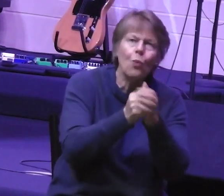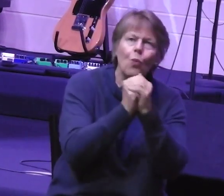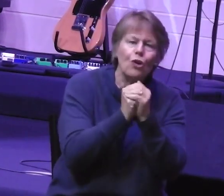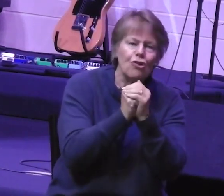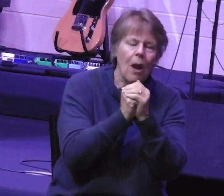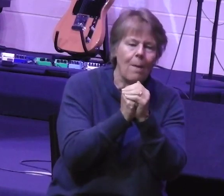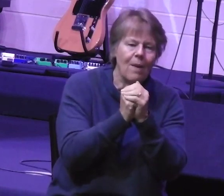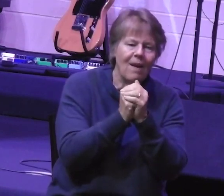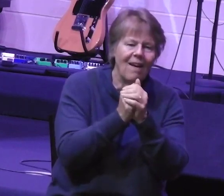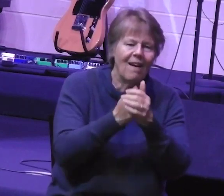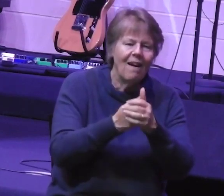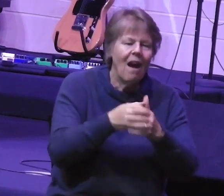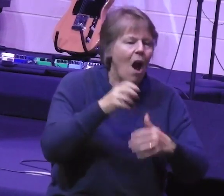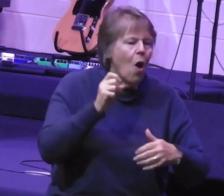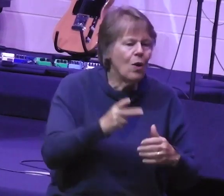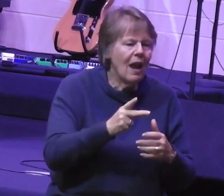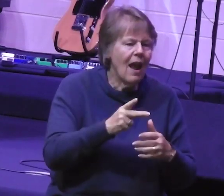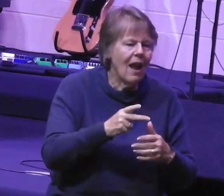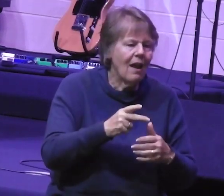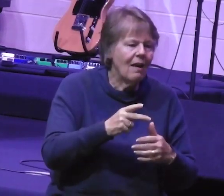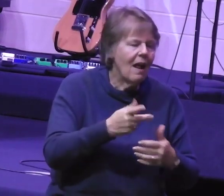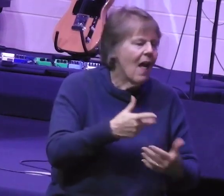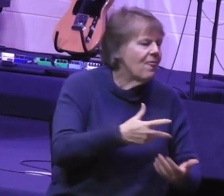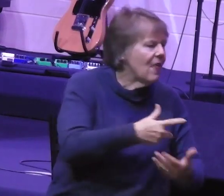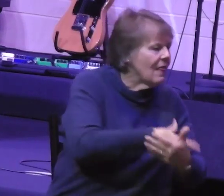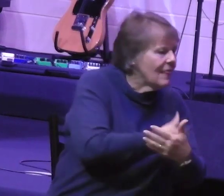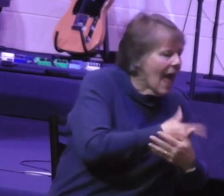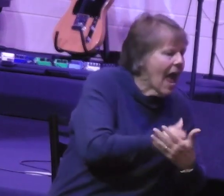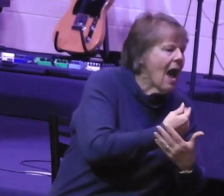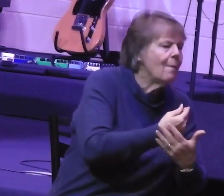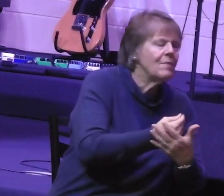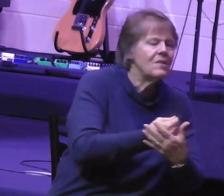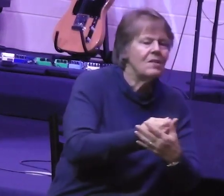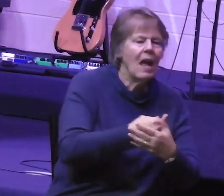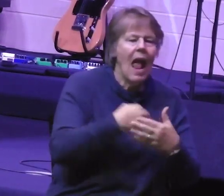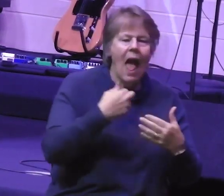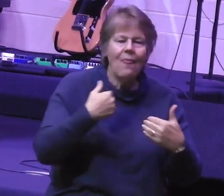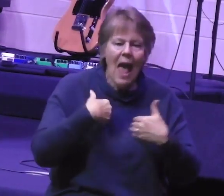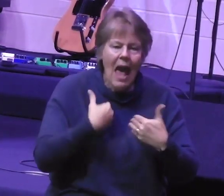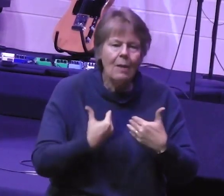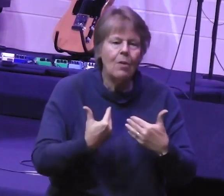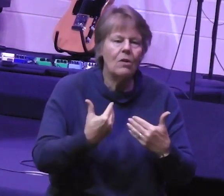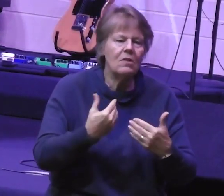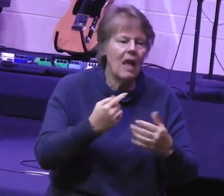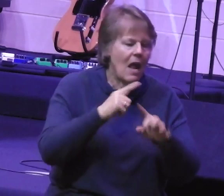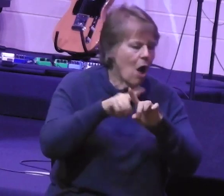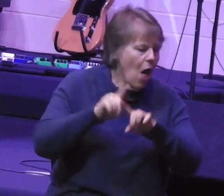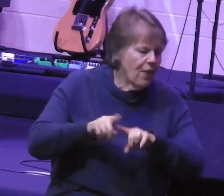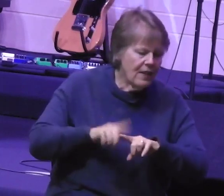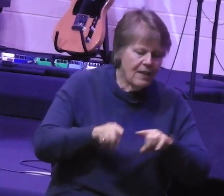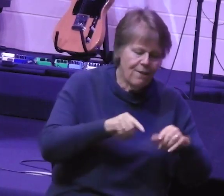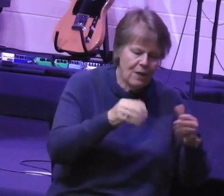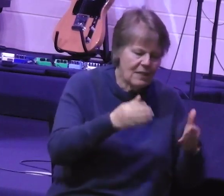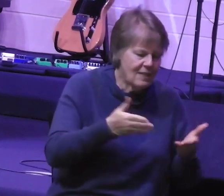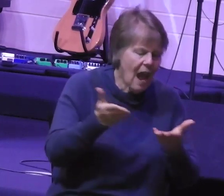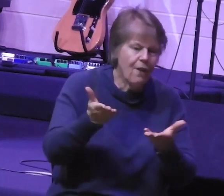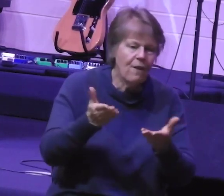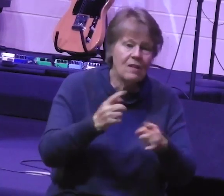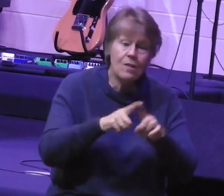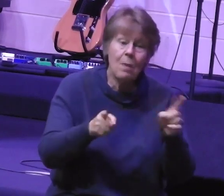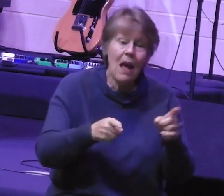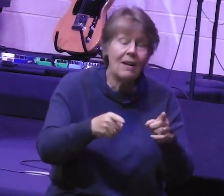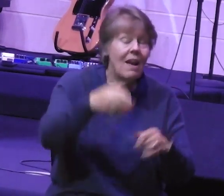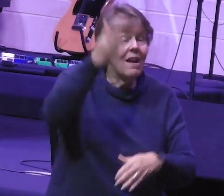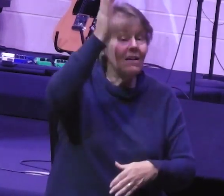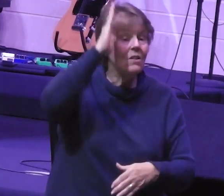and the bulls and the temples for generations, that was fine, but I'm going to finally bring it all to its fulfillment, and I'm going to provide the once and